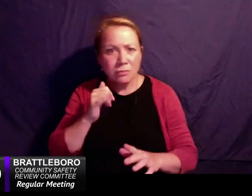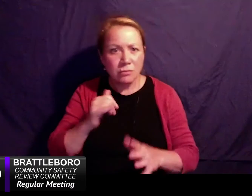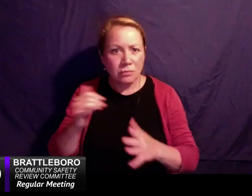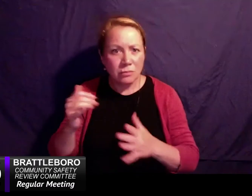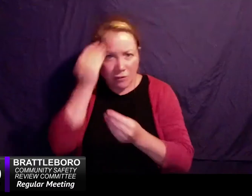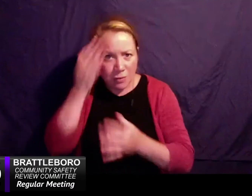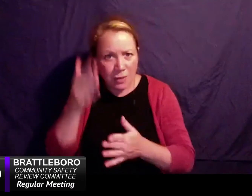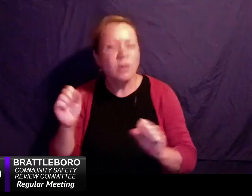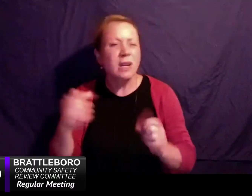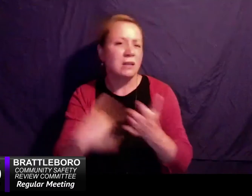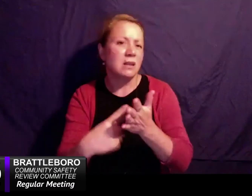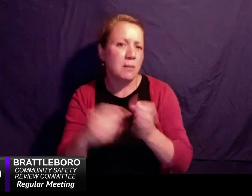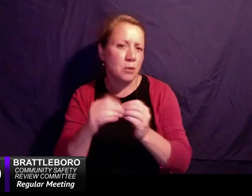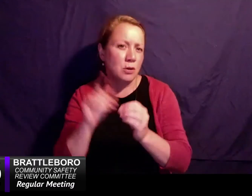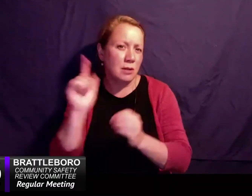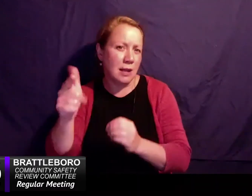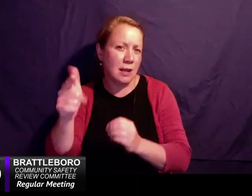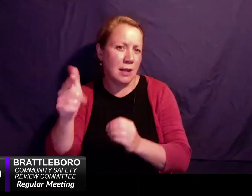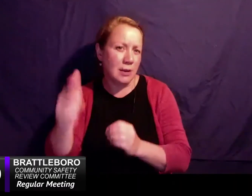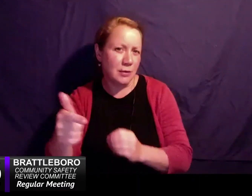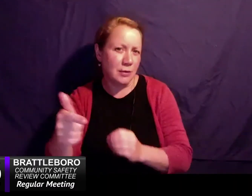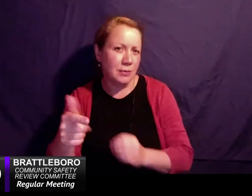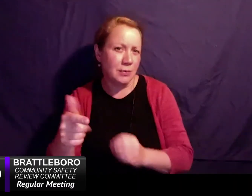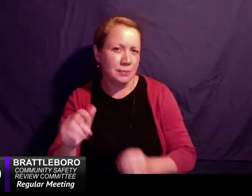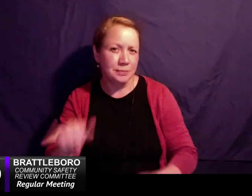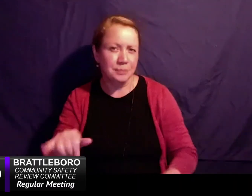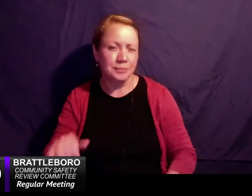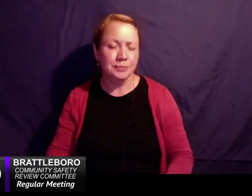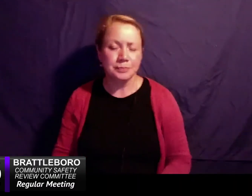we can talk about when we overview the process a little bit more.